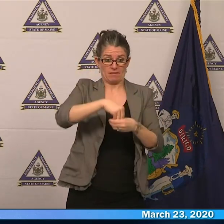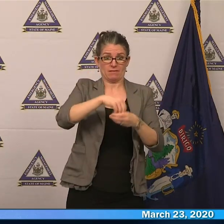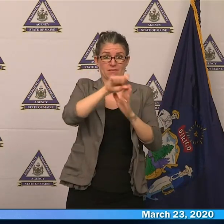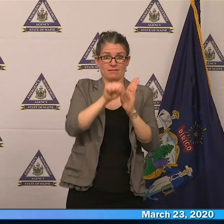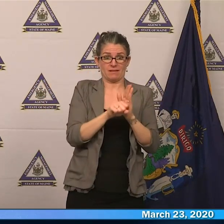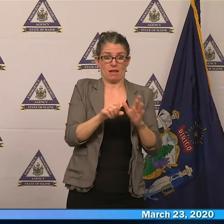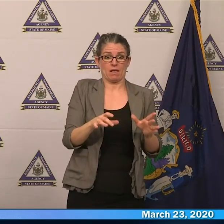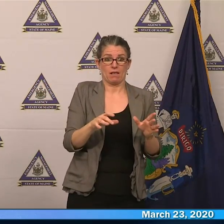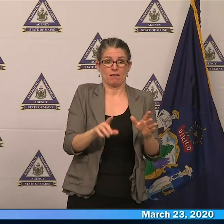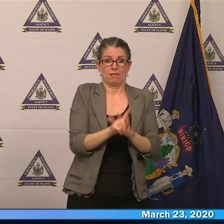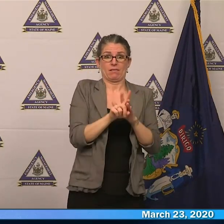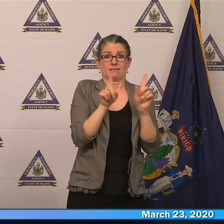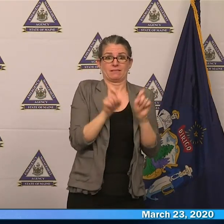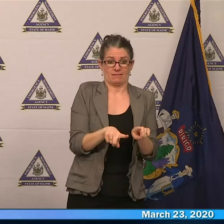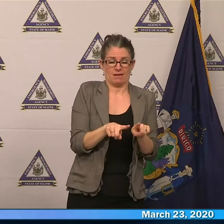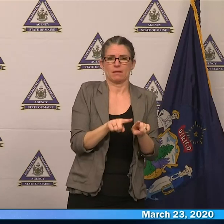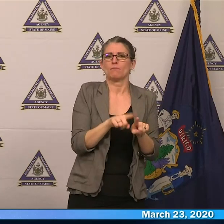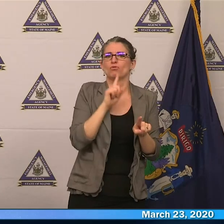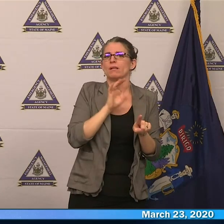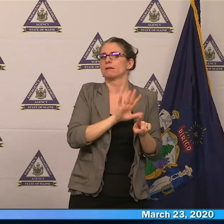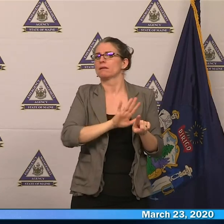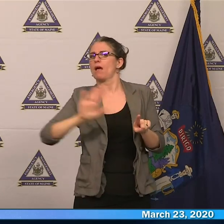more.